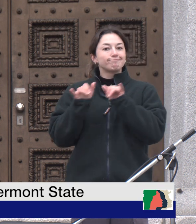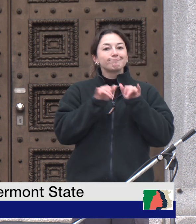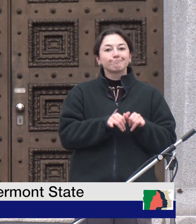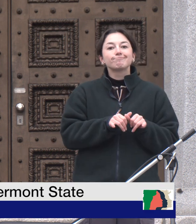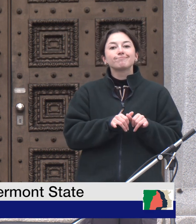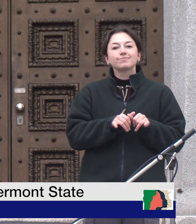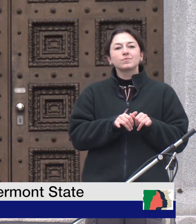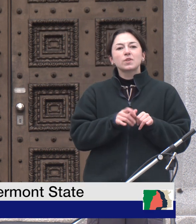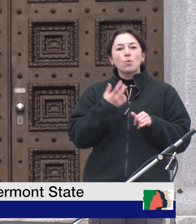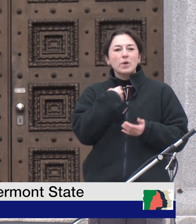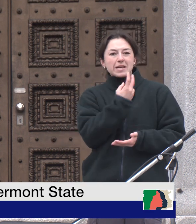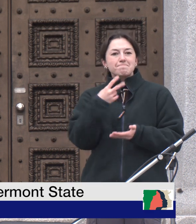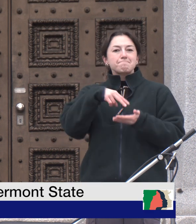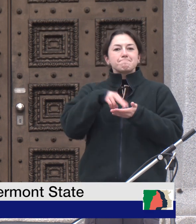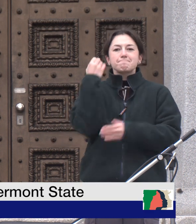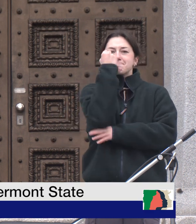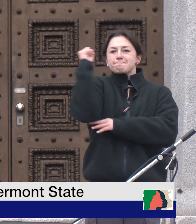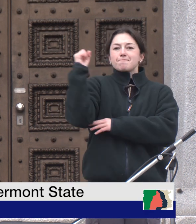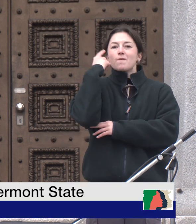women.